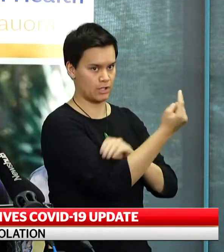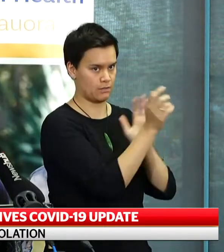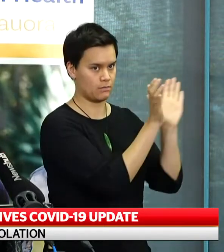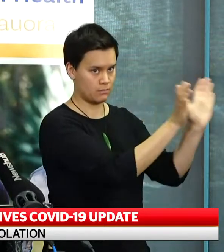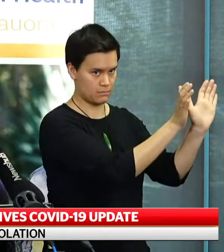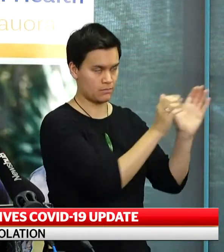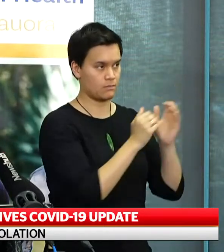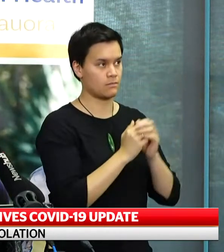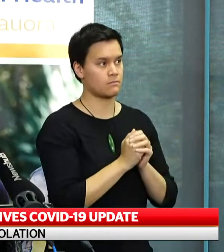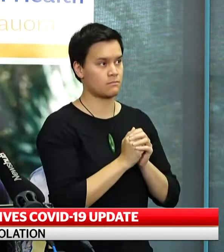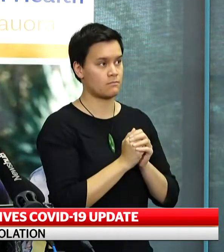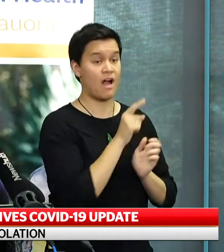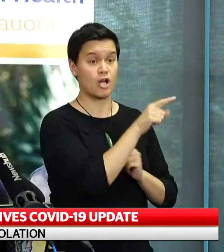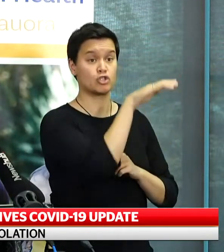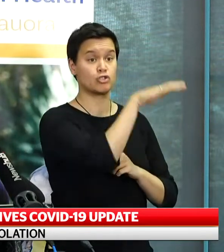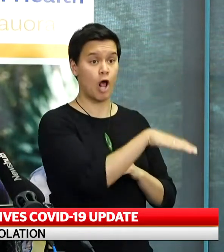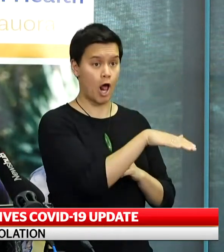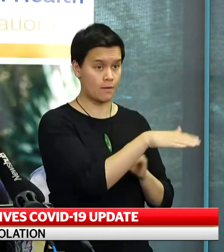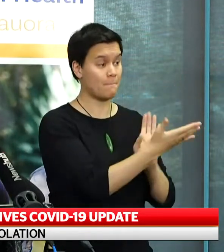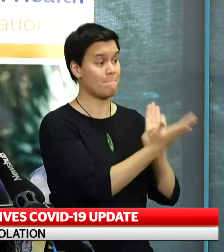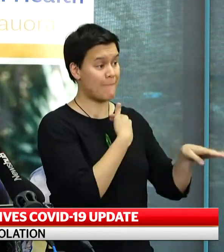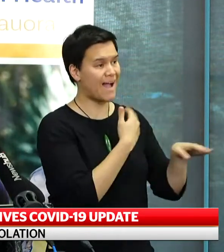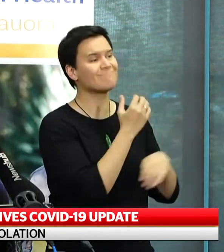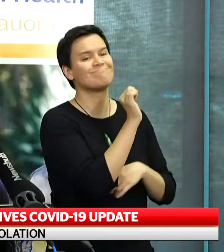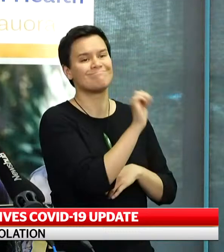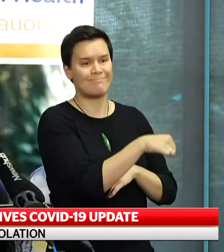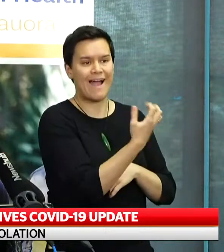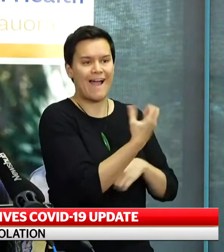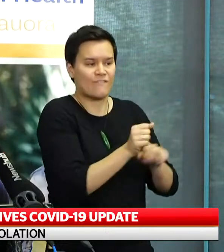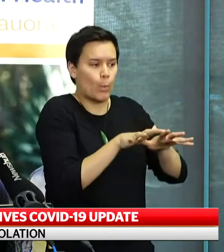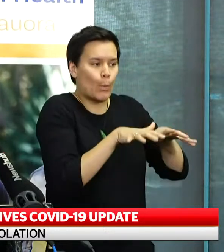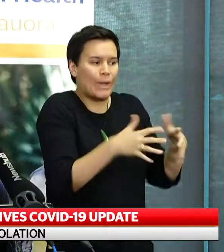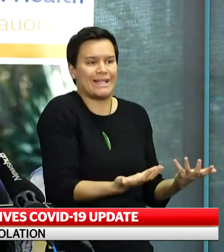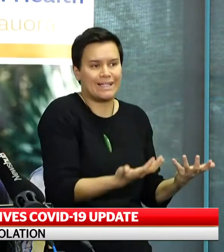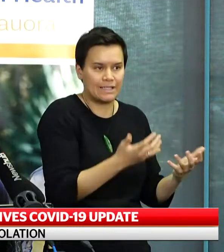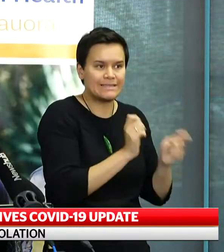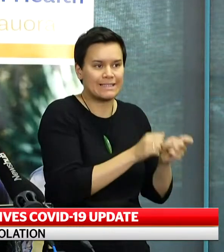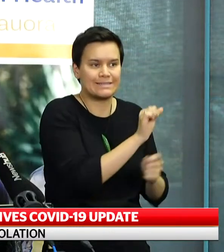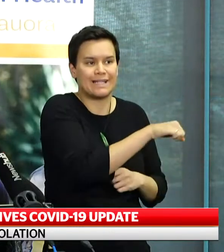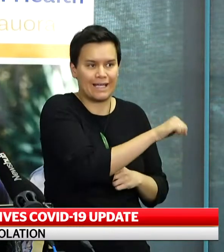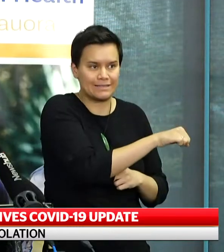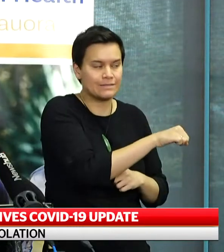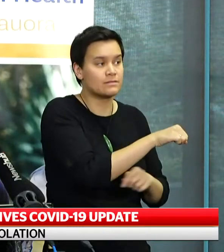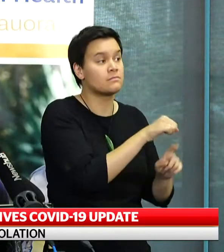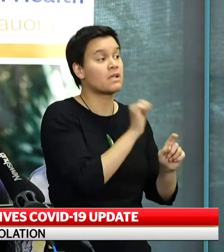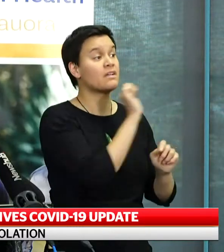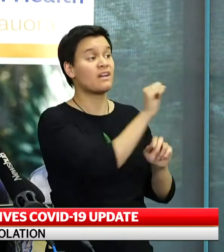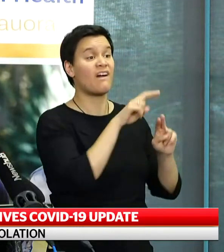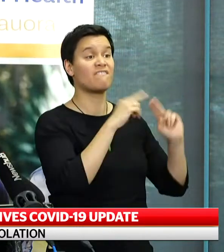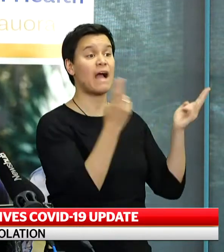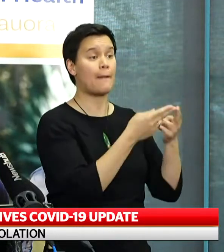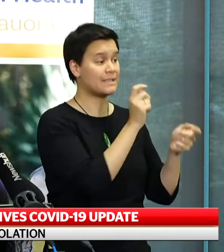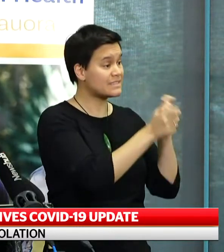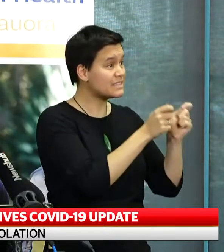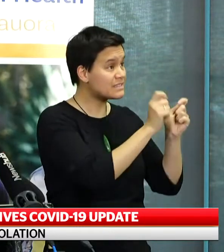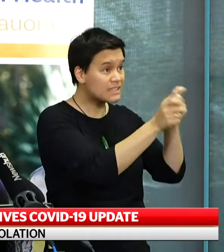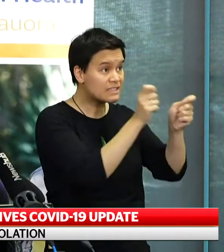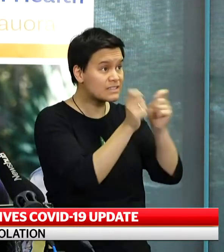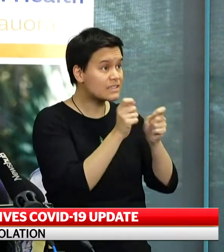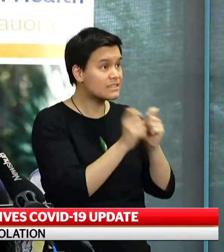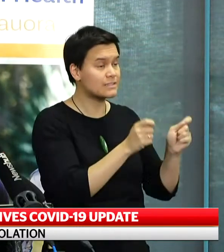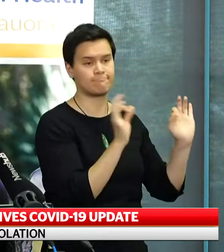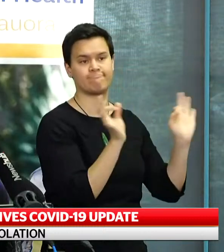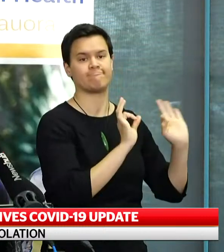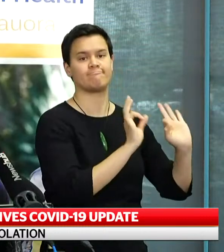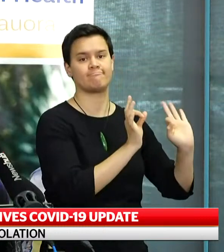arrival, and it's important to reiterate all family members were tested prior to departure from New Zealand last week on Tuesday, and